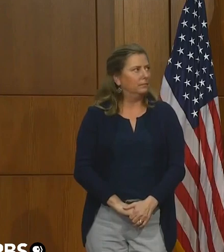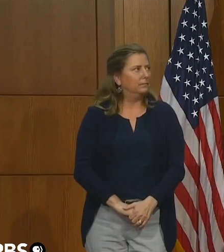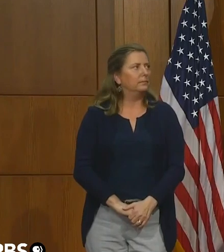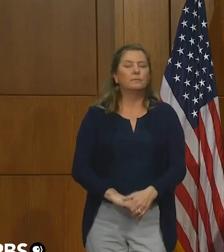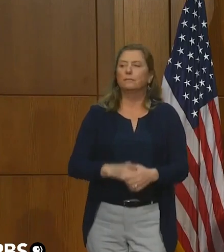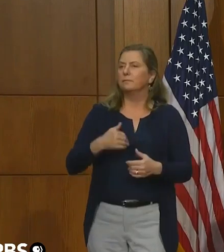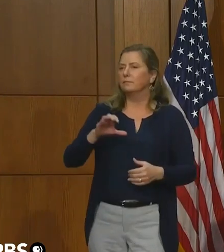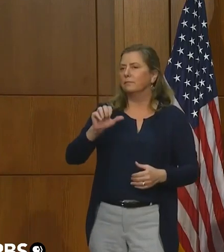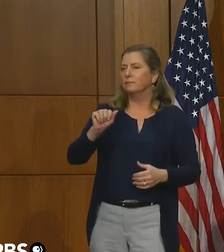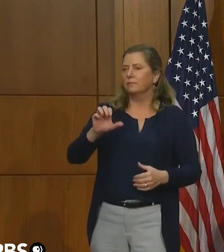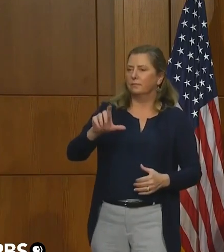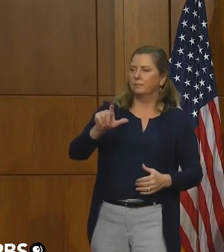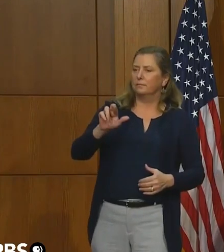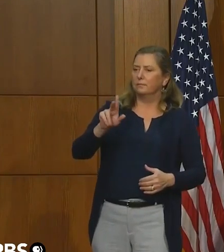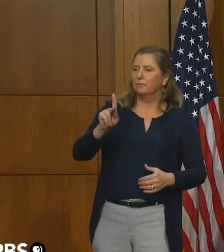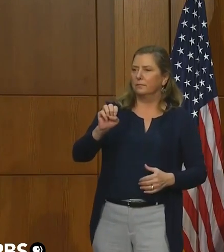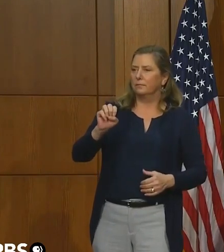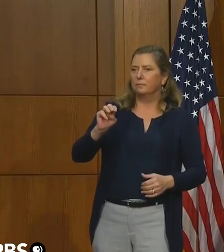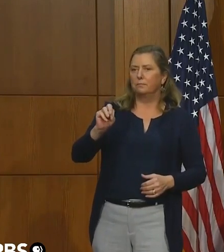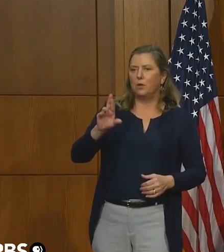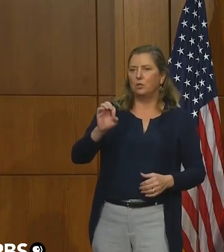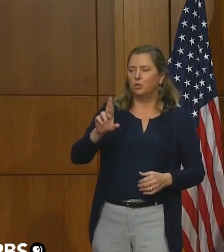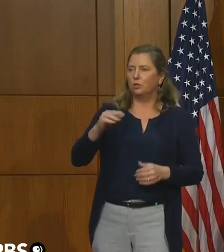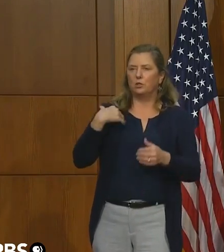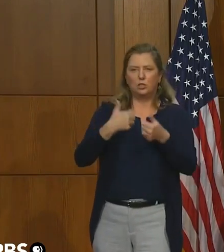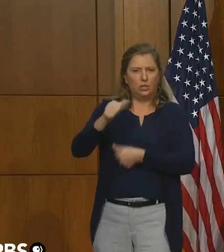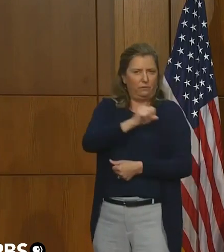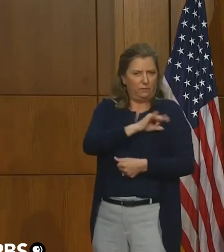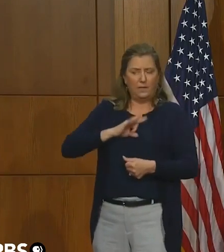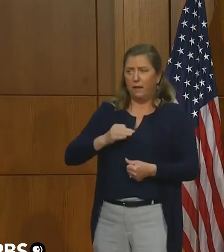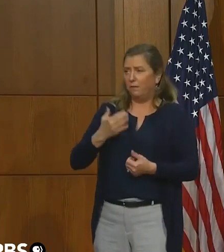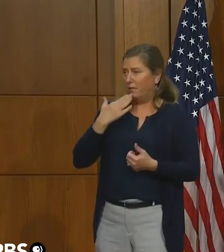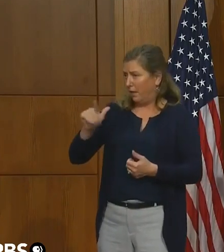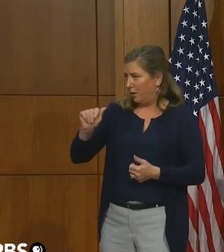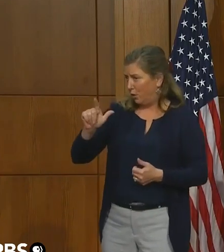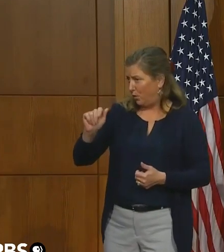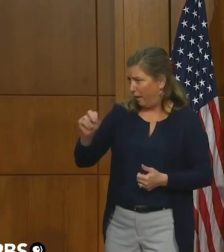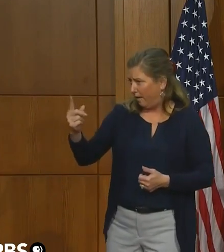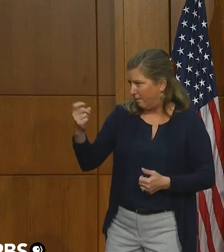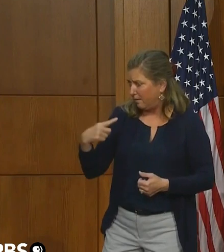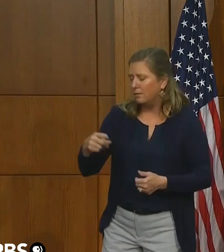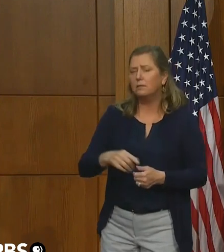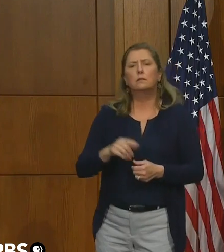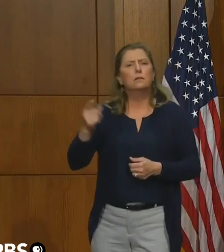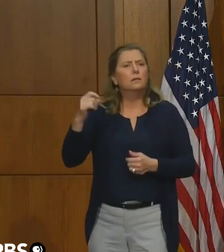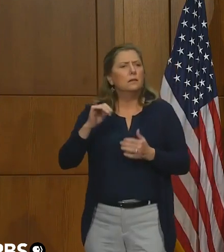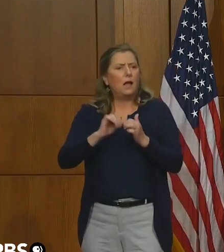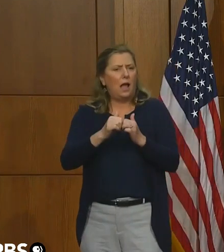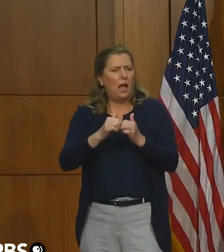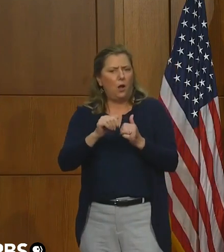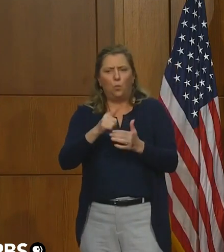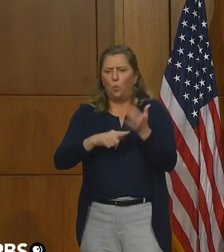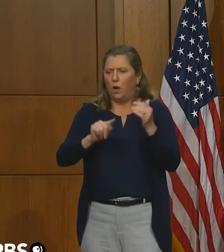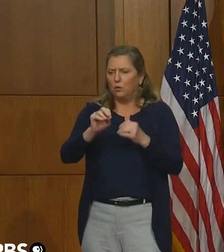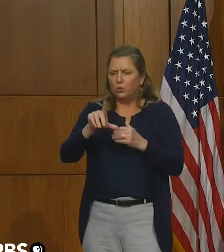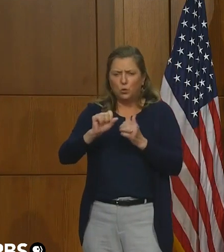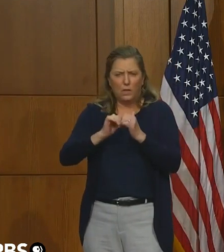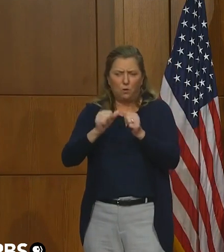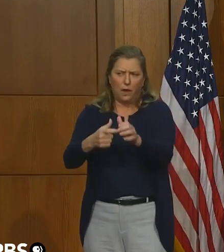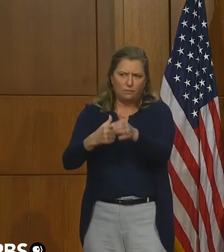This is Clark Mercer, Governor's Chief of Staff, and thank you, Alan, for the question. The question is about tools for enforcing the facial